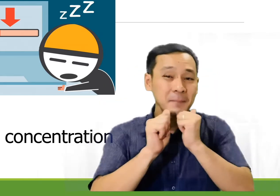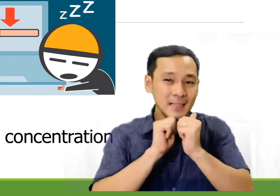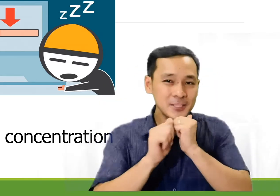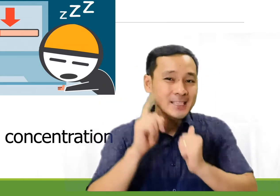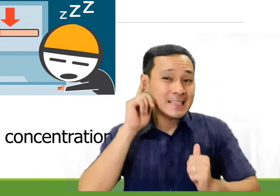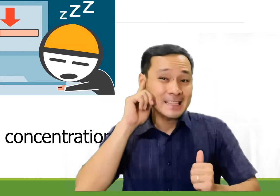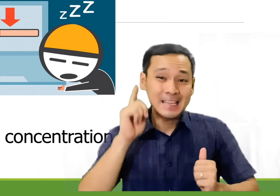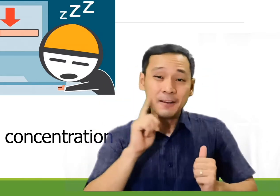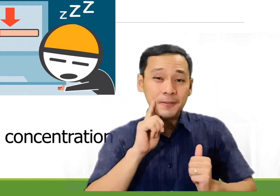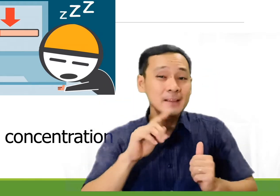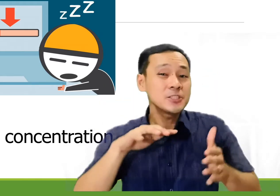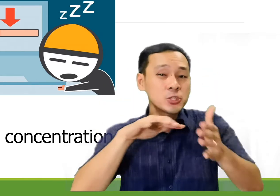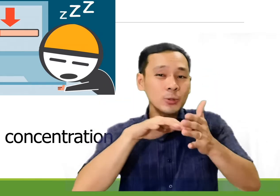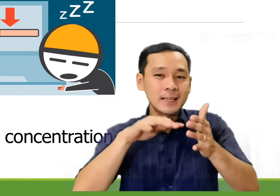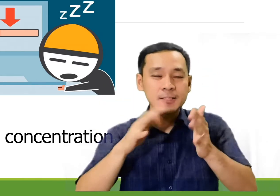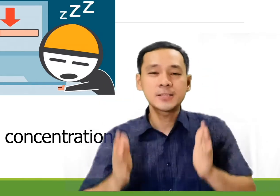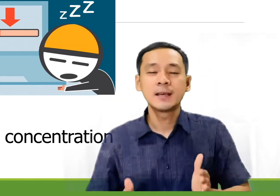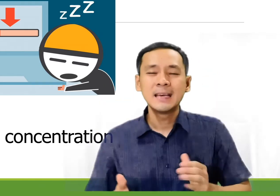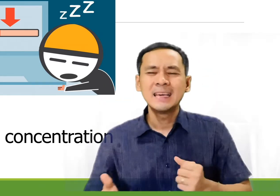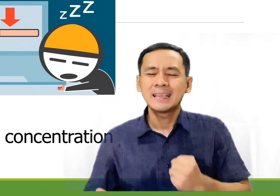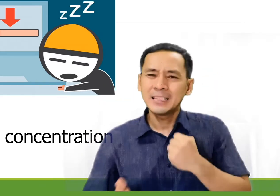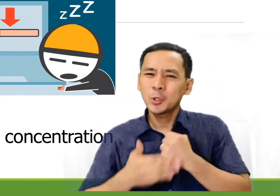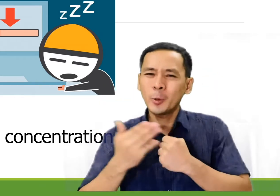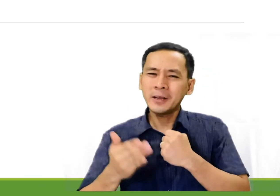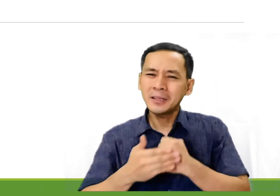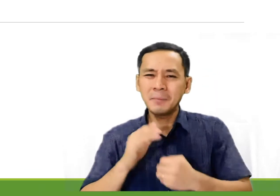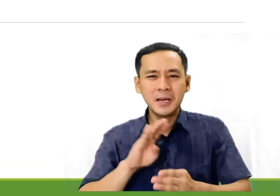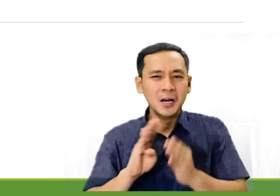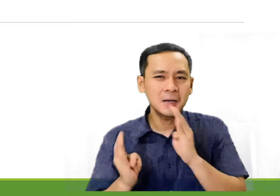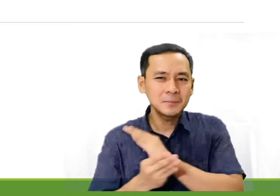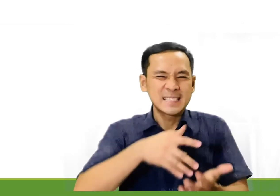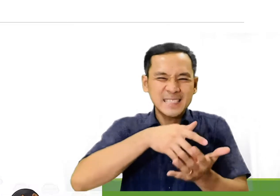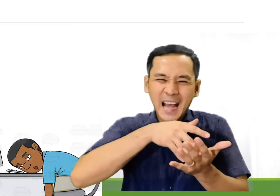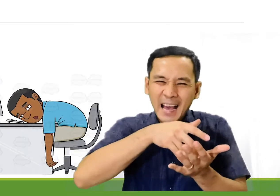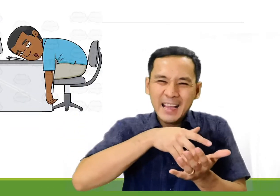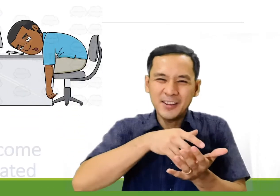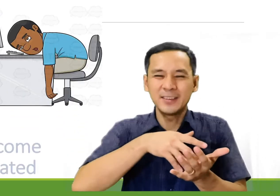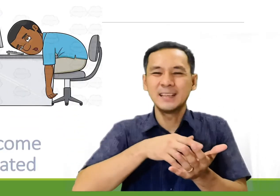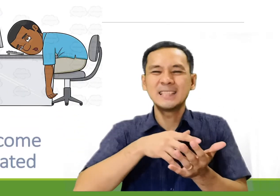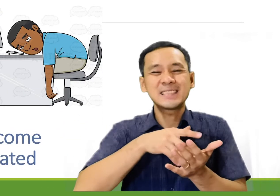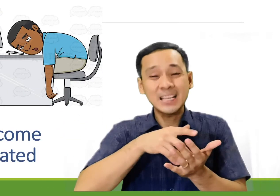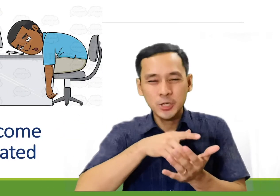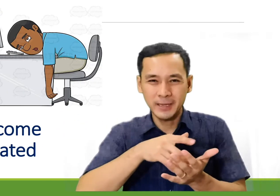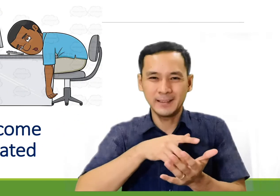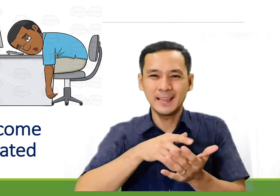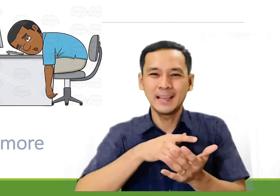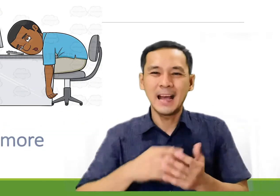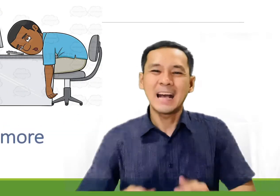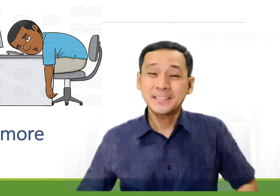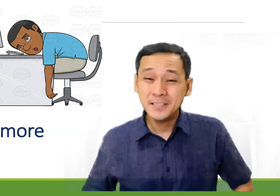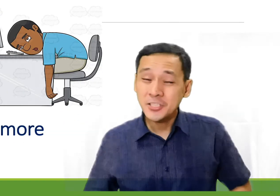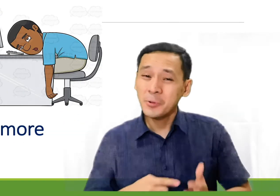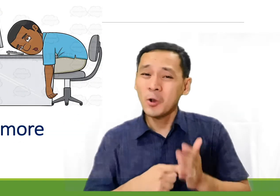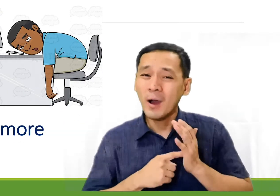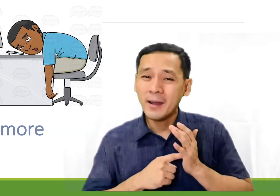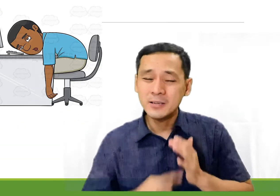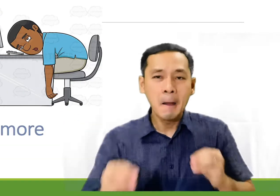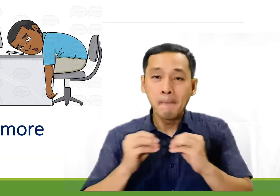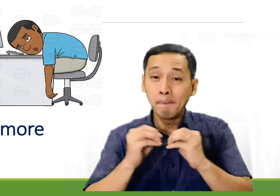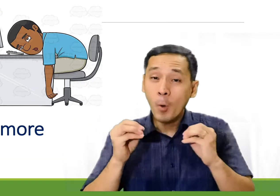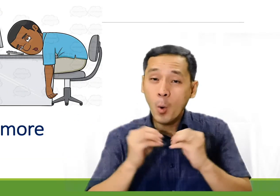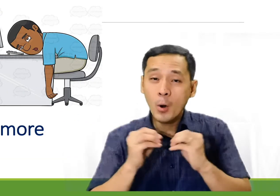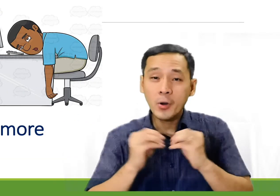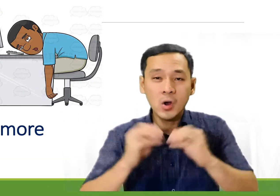It means that deaf students can quickly become tired and saturated, as this